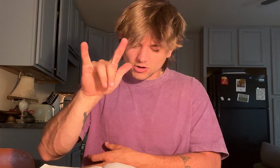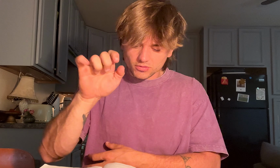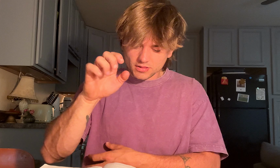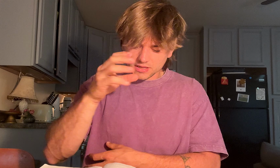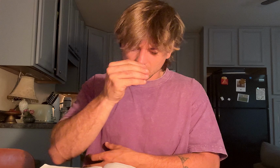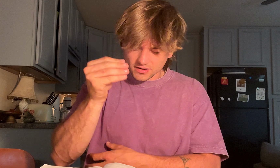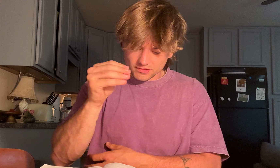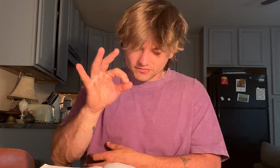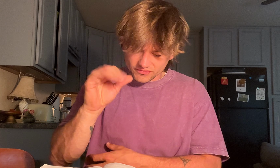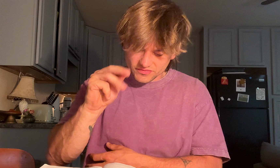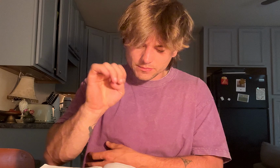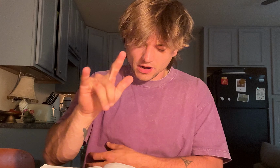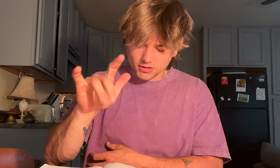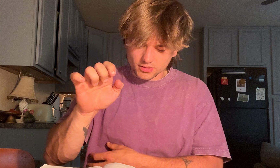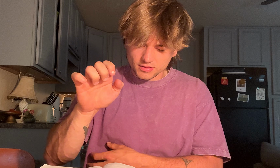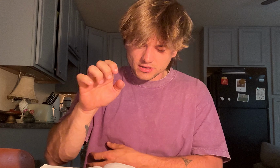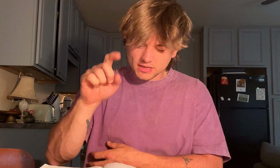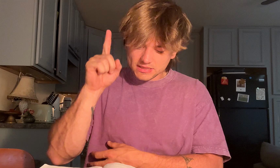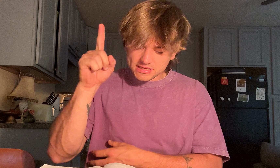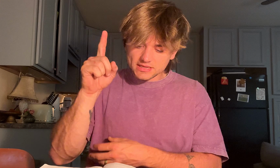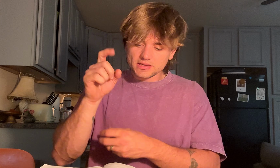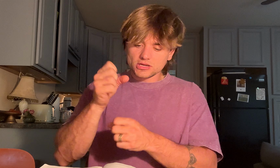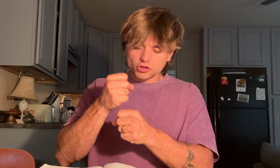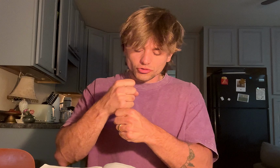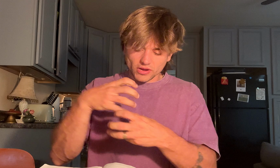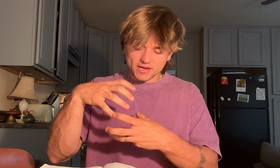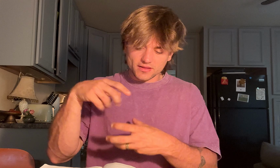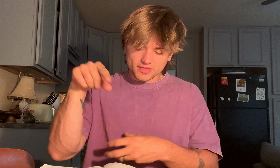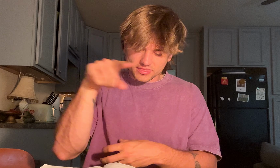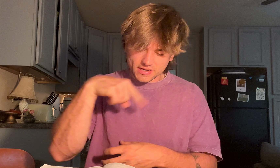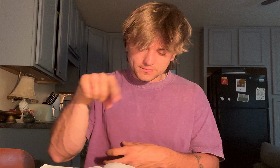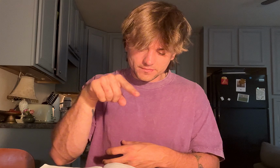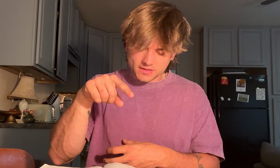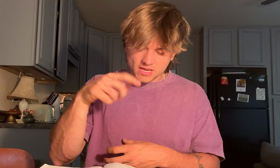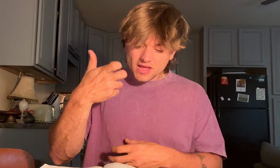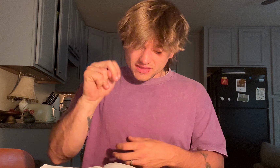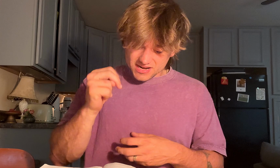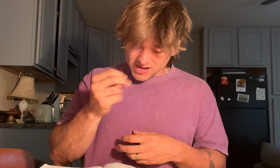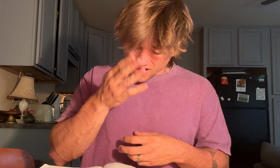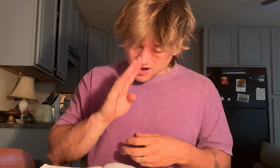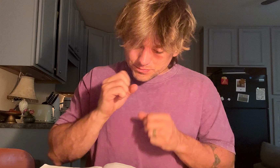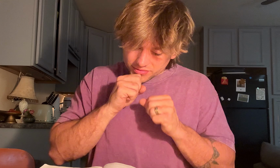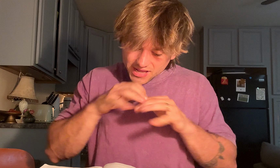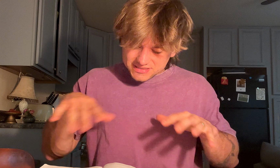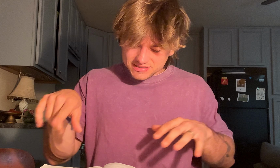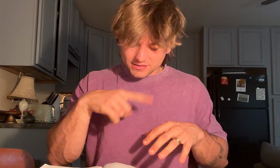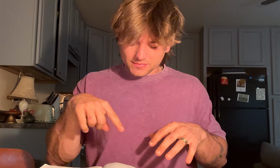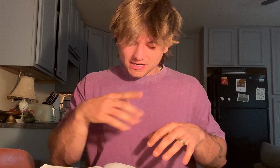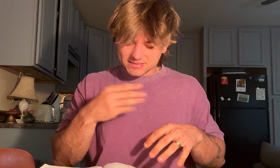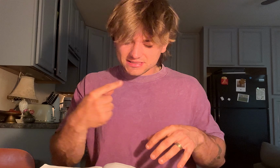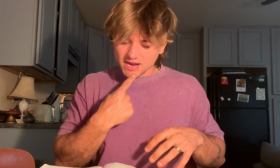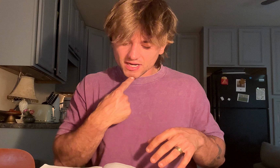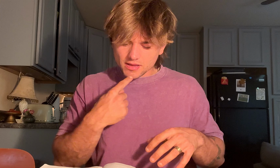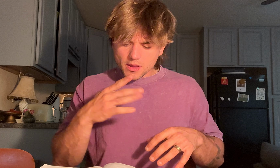male and female. He created them. Then God blessed them and said,